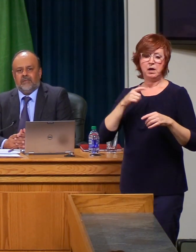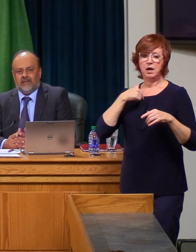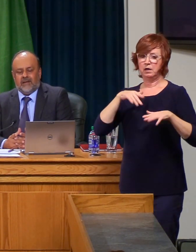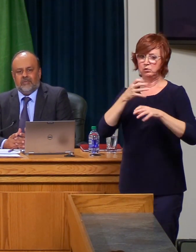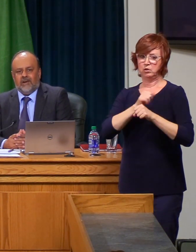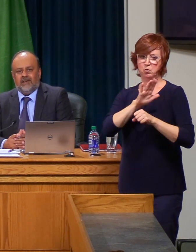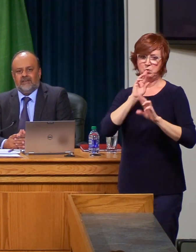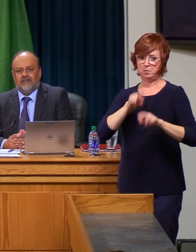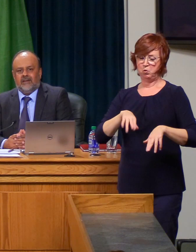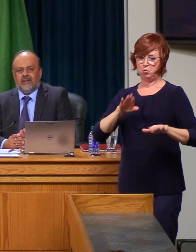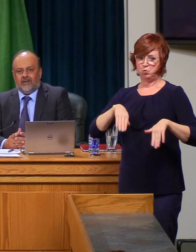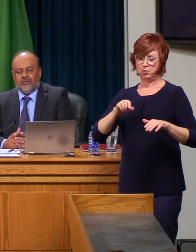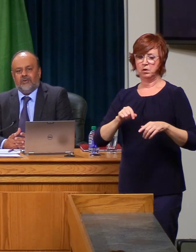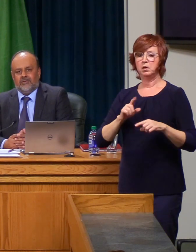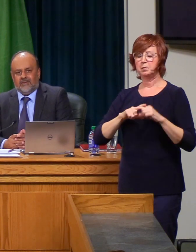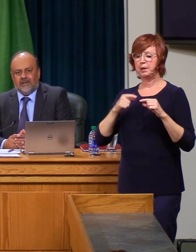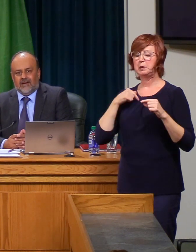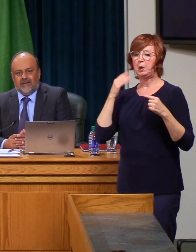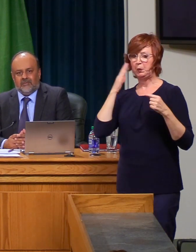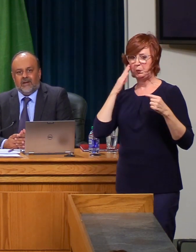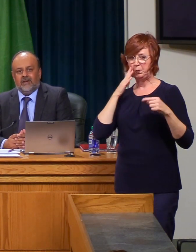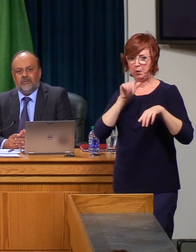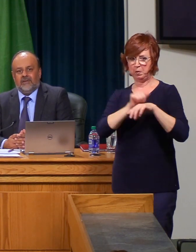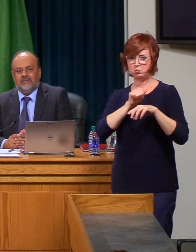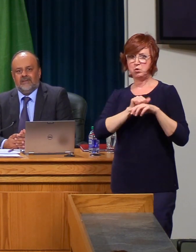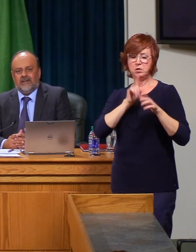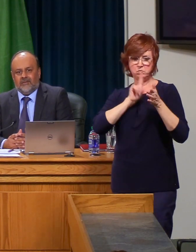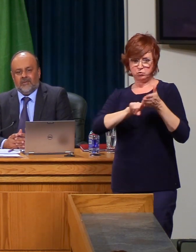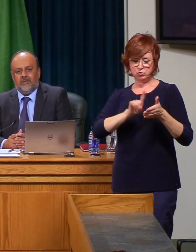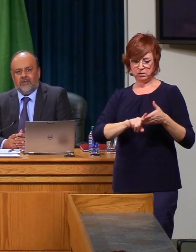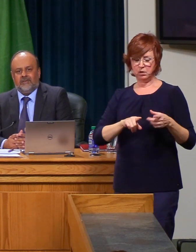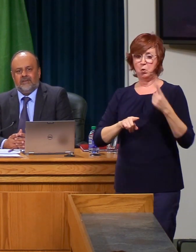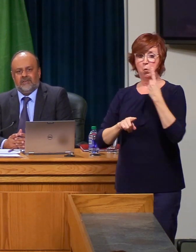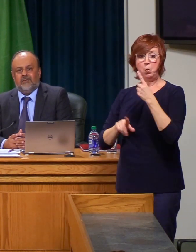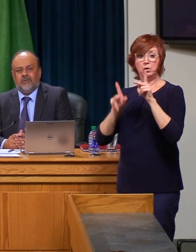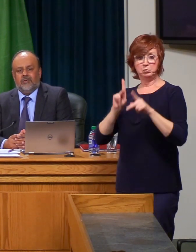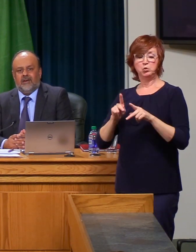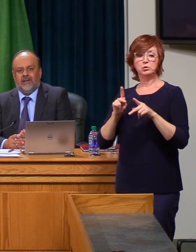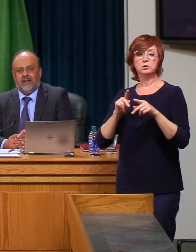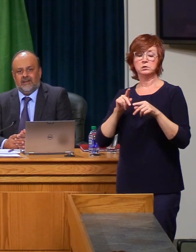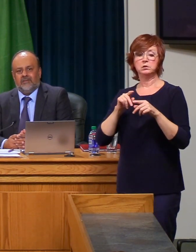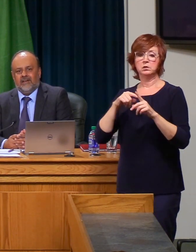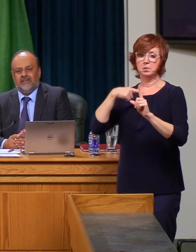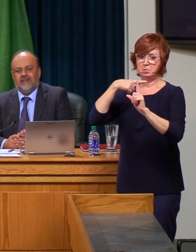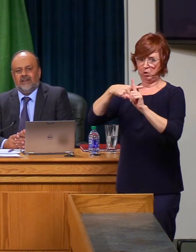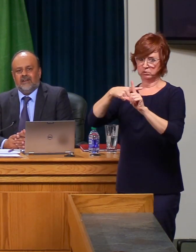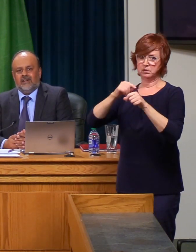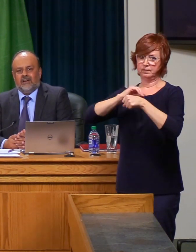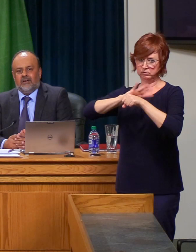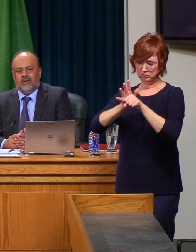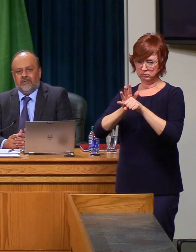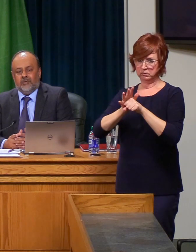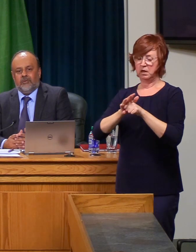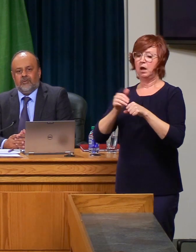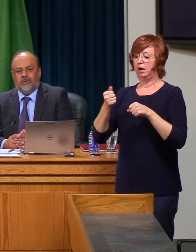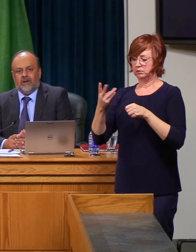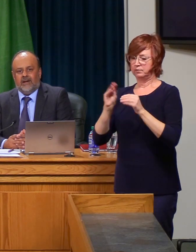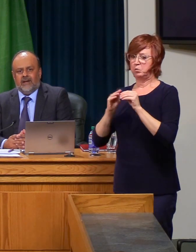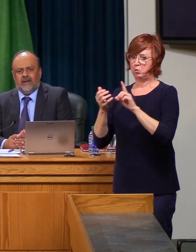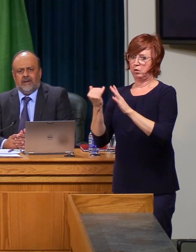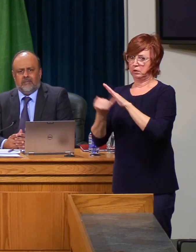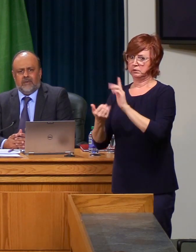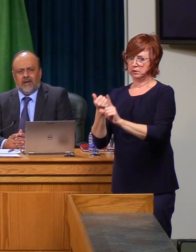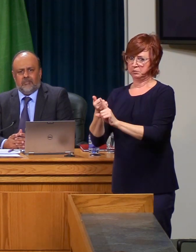several healthcare providers, of course, at least one who is confirmed positive, several who are in isolation, a few